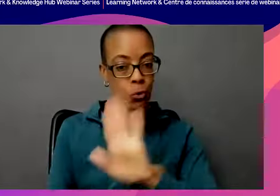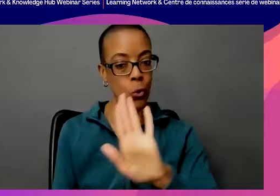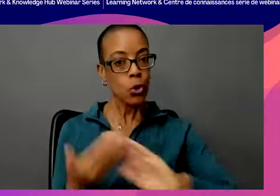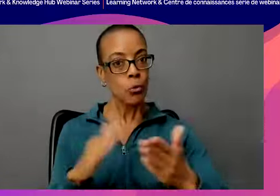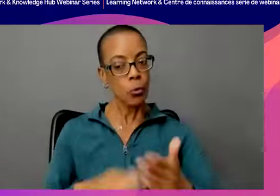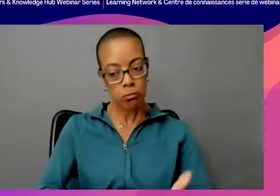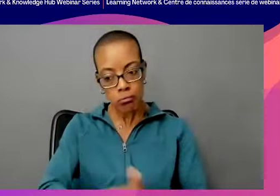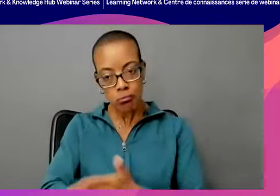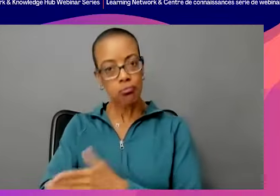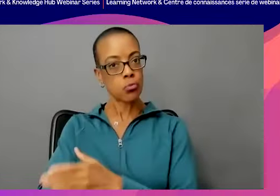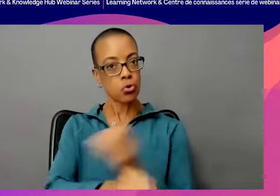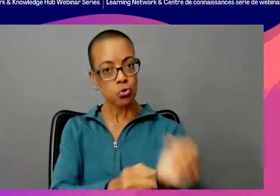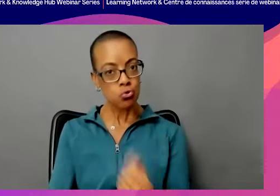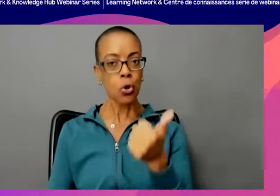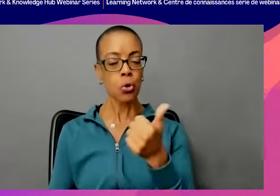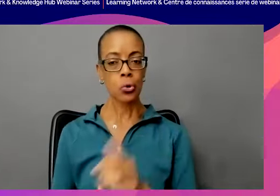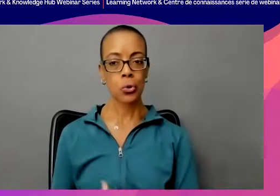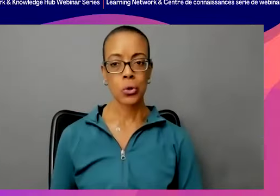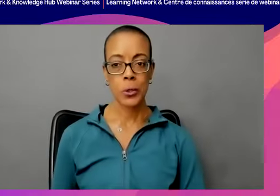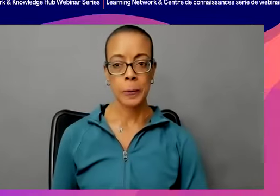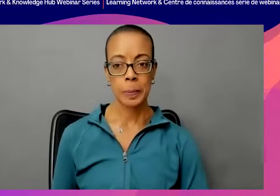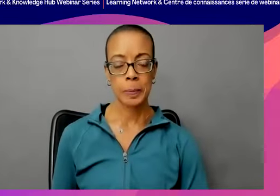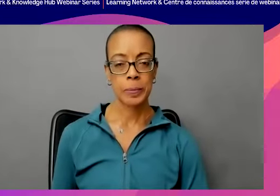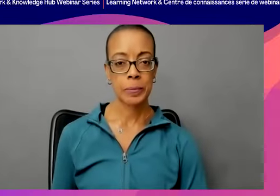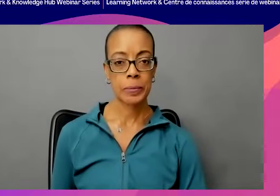your connections.